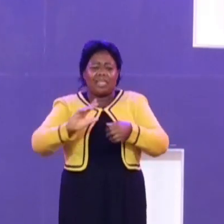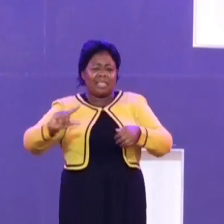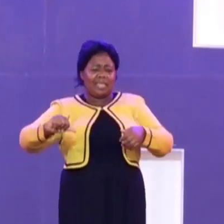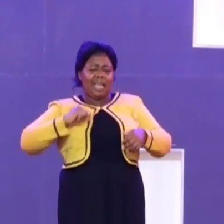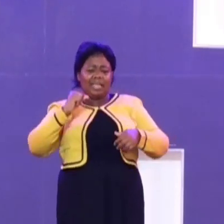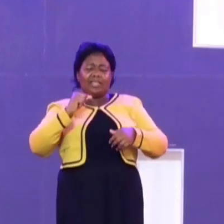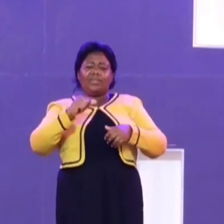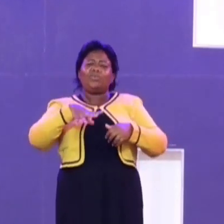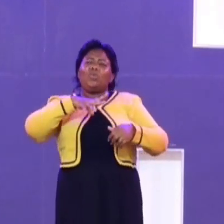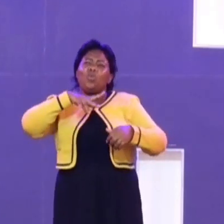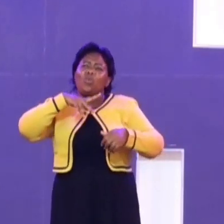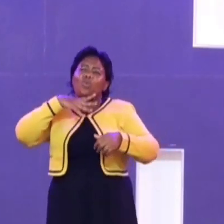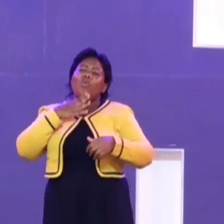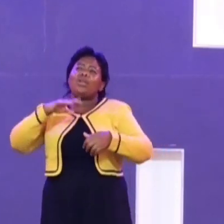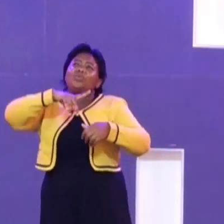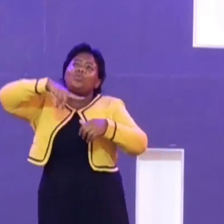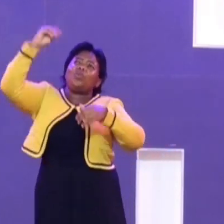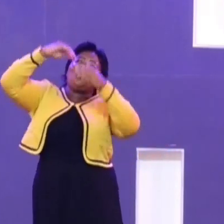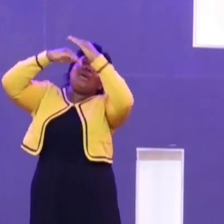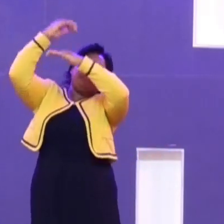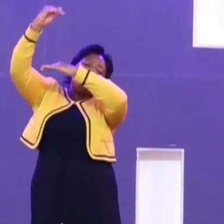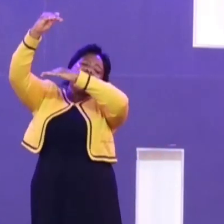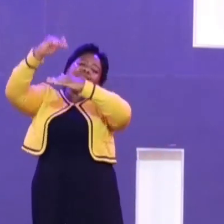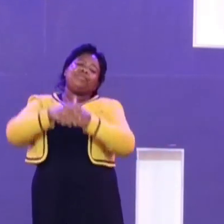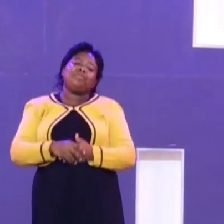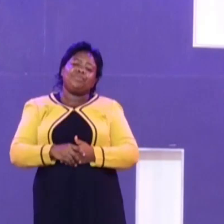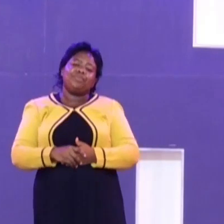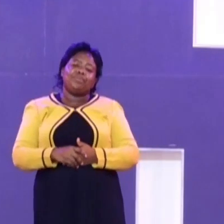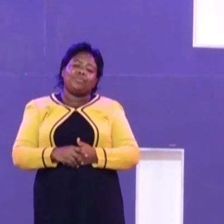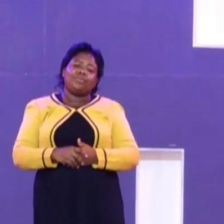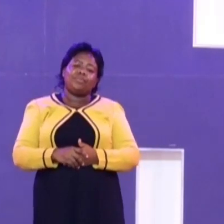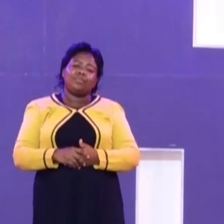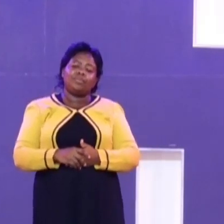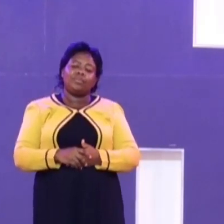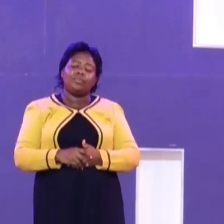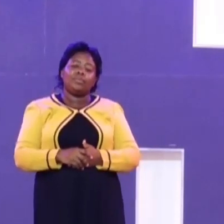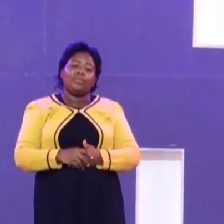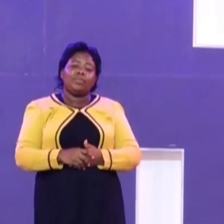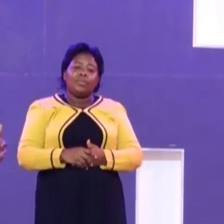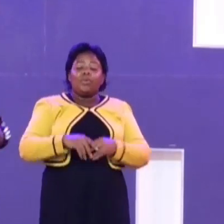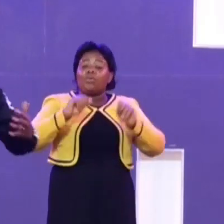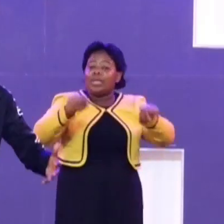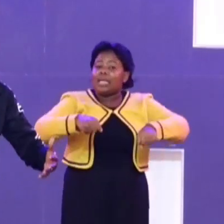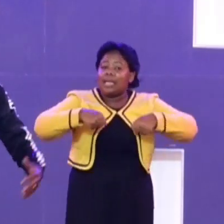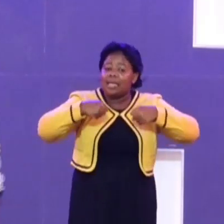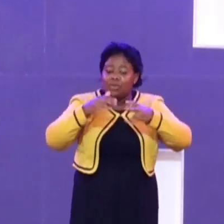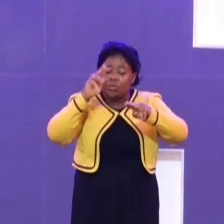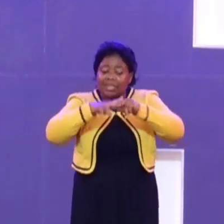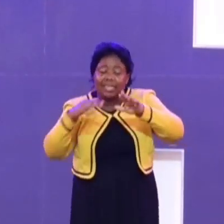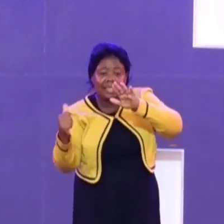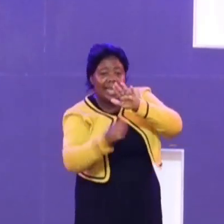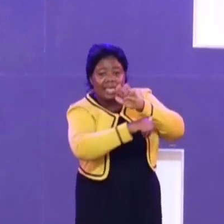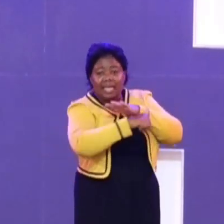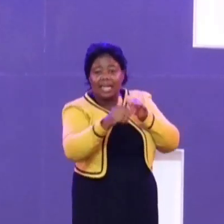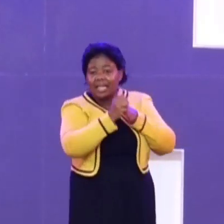up. Obutaba na bwetowaze bile sokubanga fetu yayananga tulwana nyo kubanga twamboka wakulu. We cannot submit to leadership.